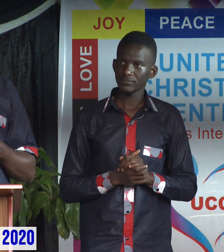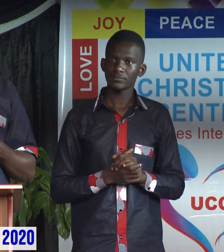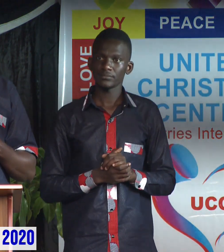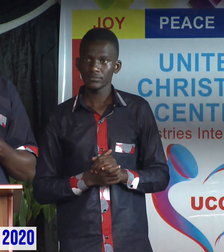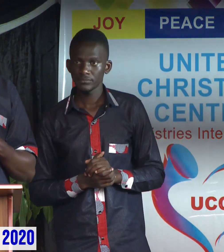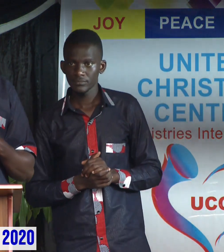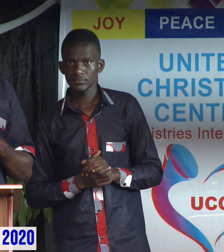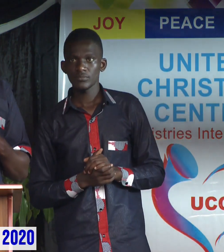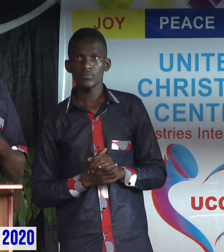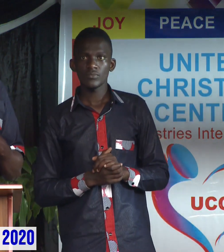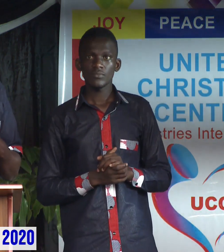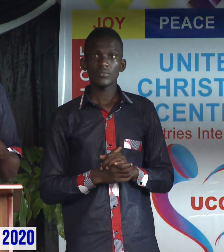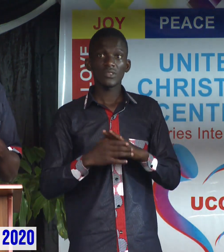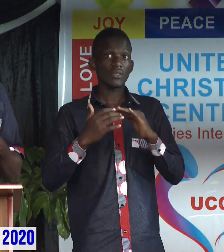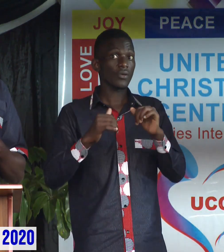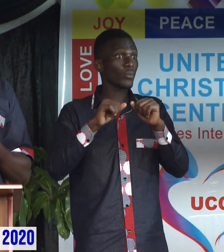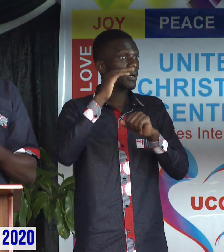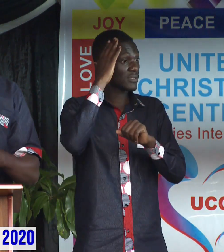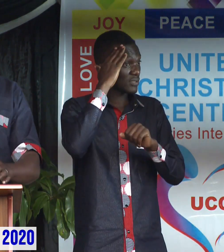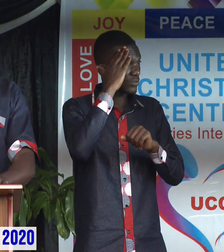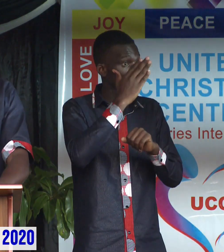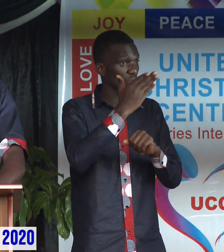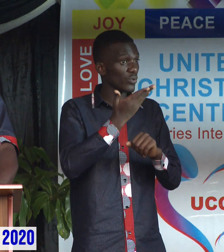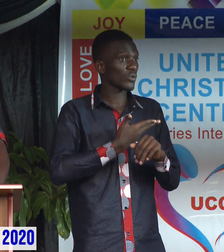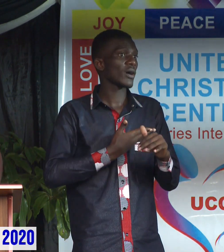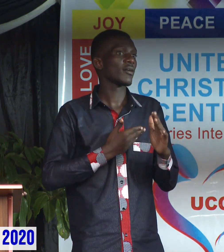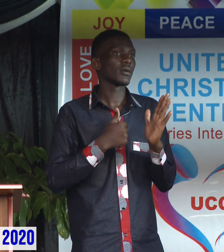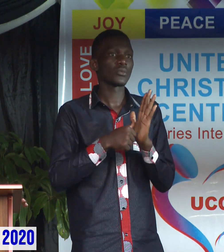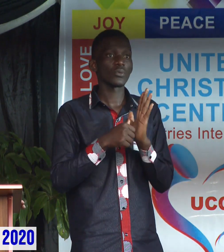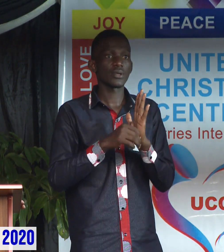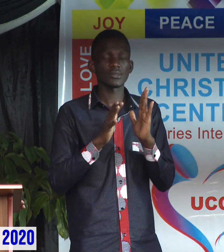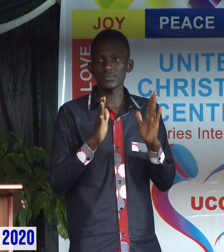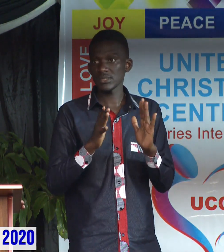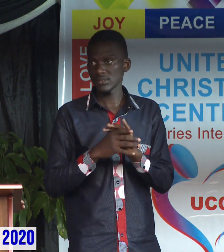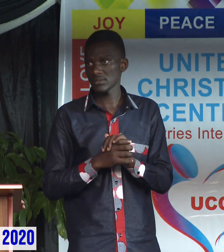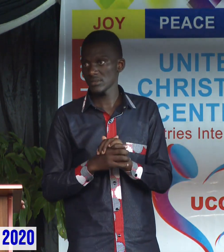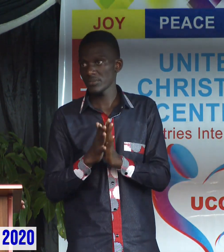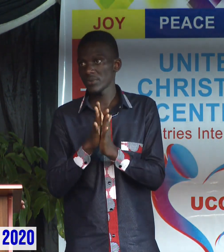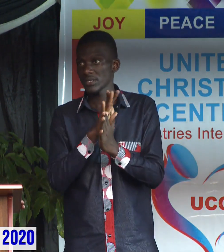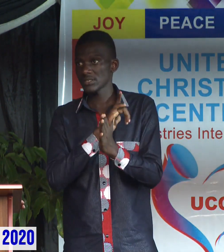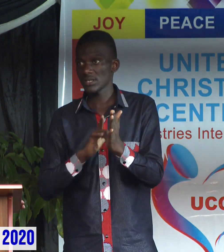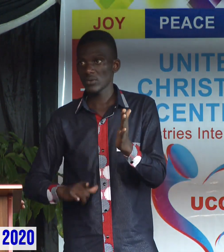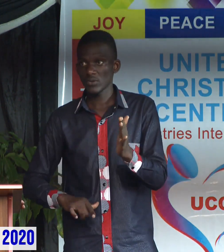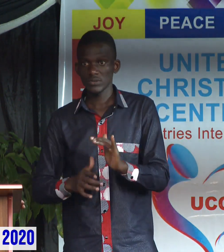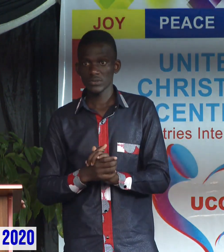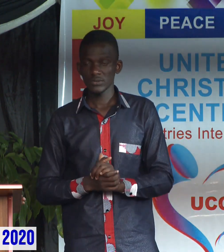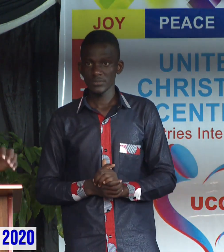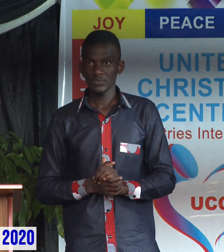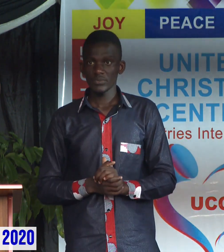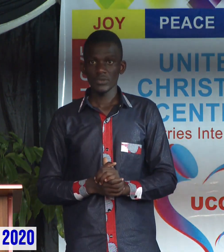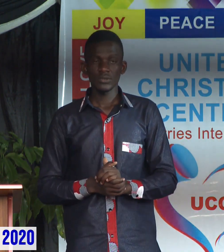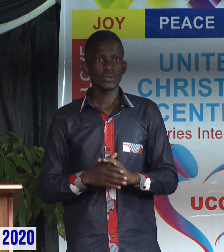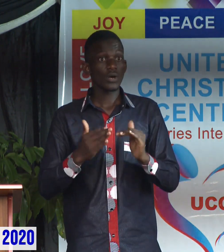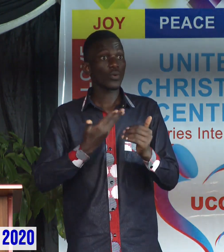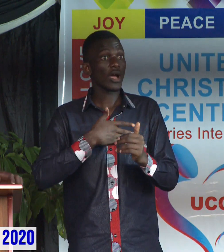chibere joli. Then know you have a problem. Tegera anti oyina obuzibu. Yes, yebaziwe. Praise be to Jesus.